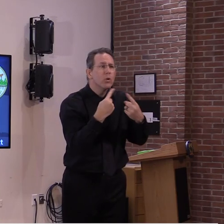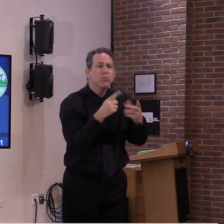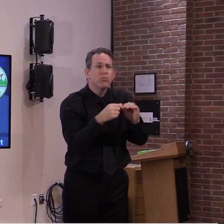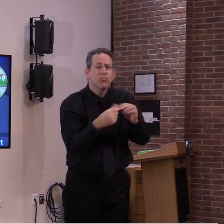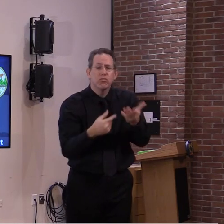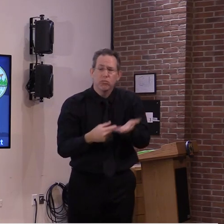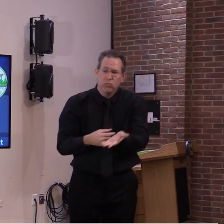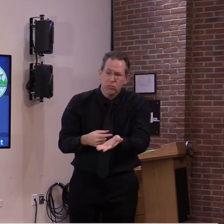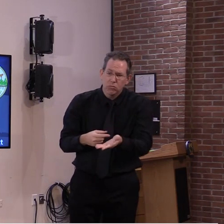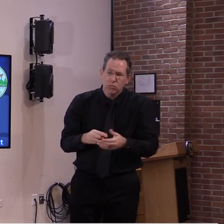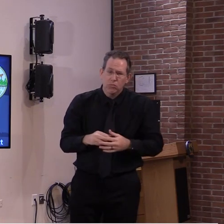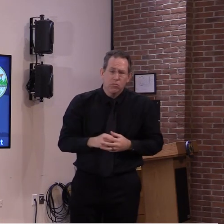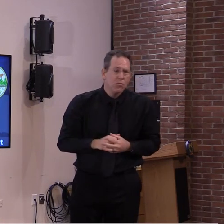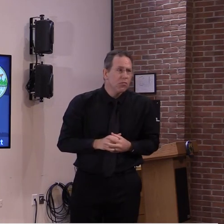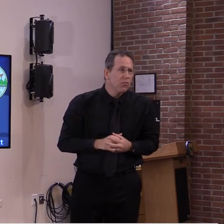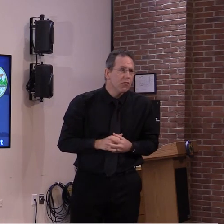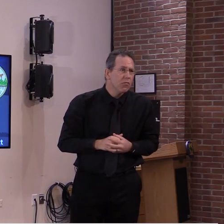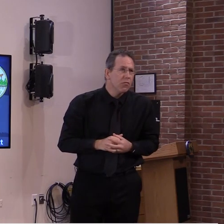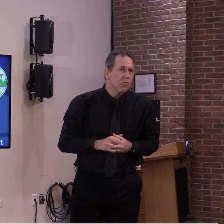too that you're aware of?